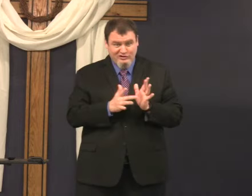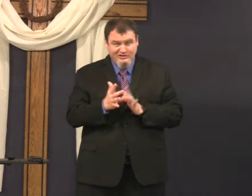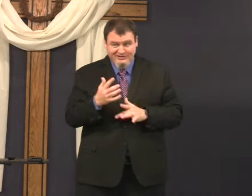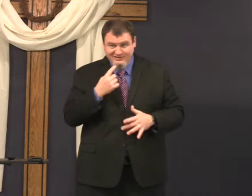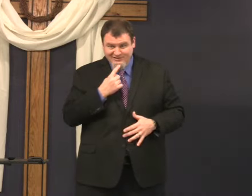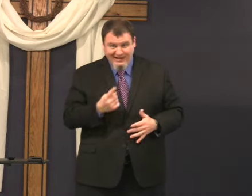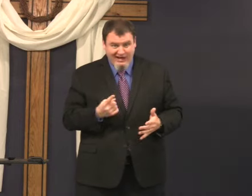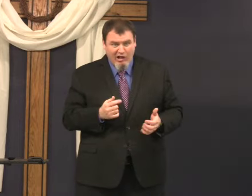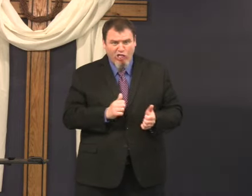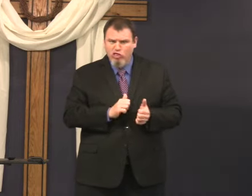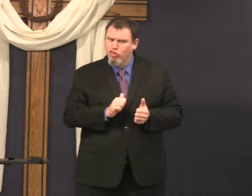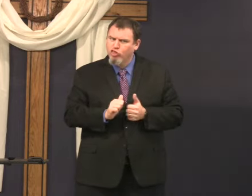It's a promise.